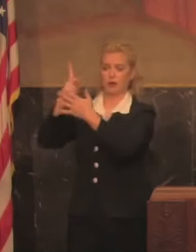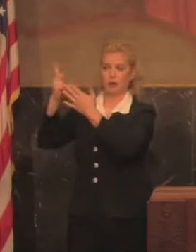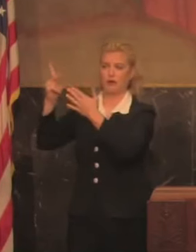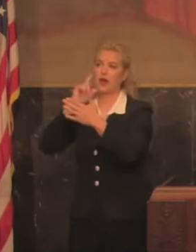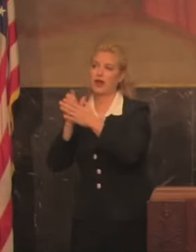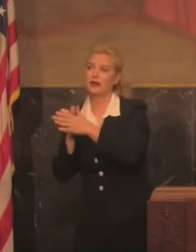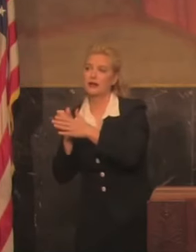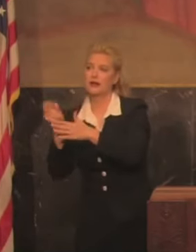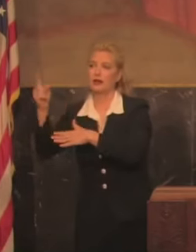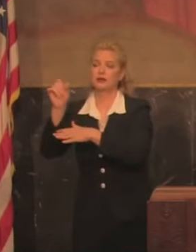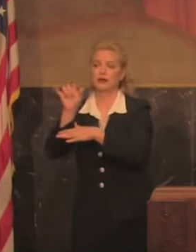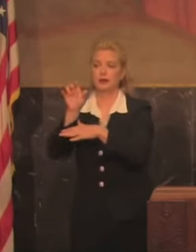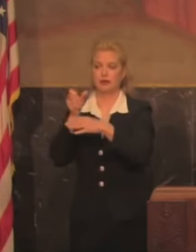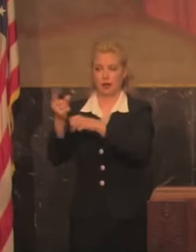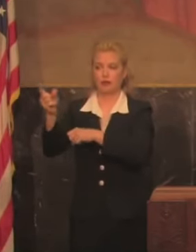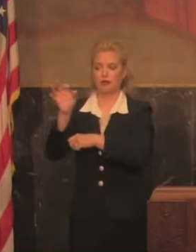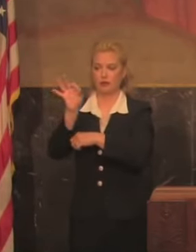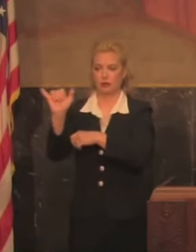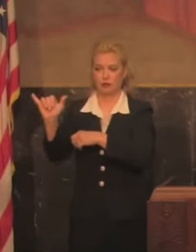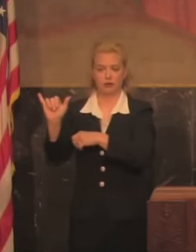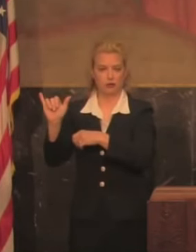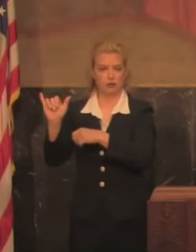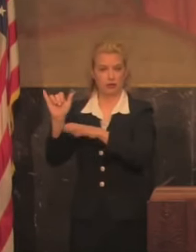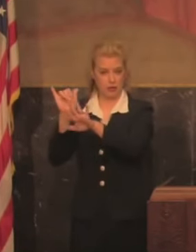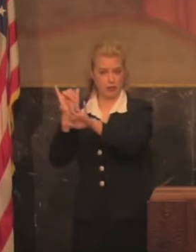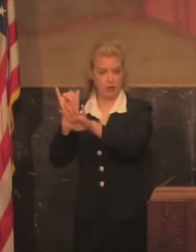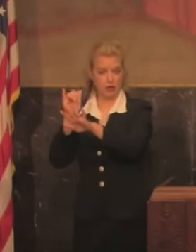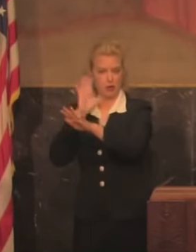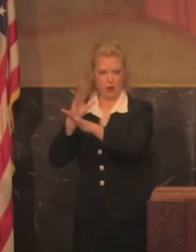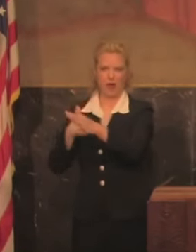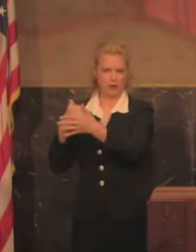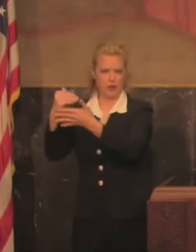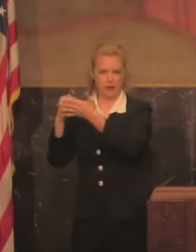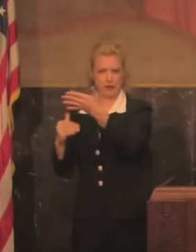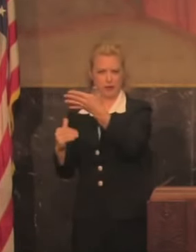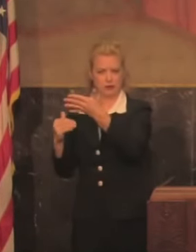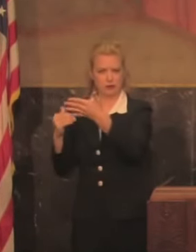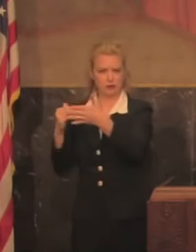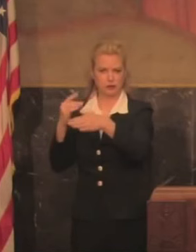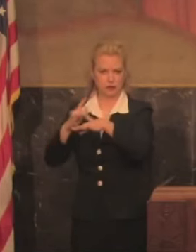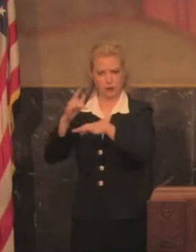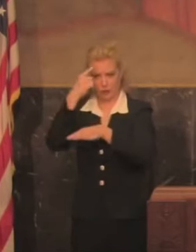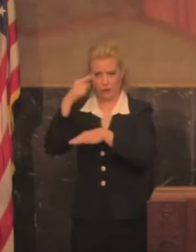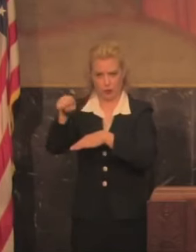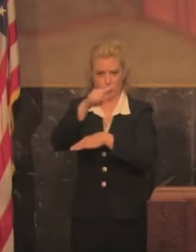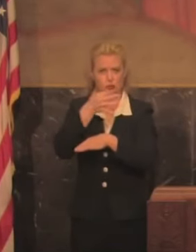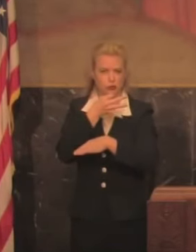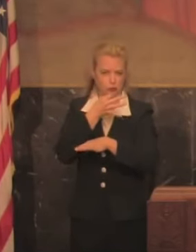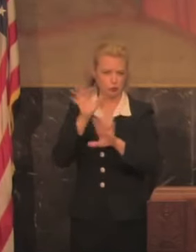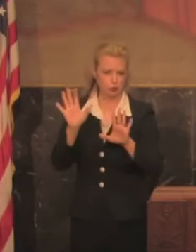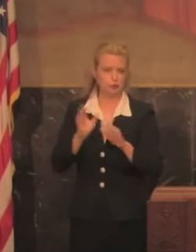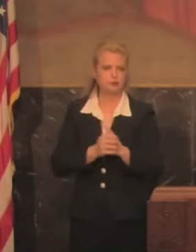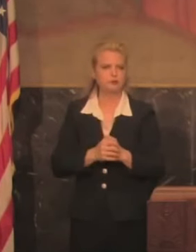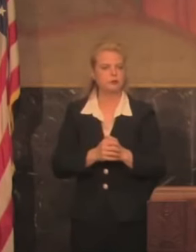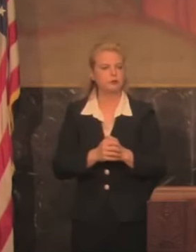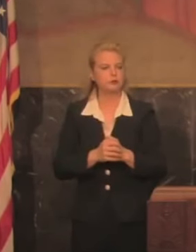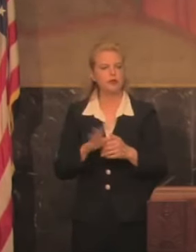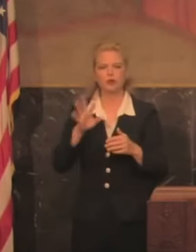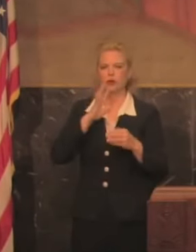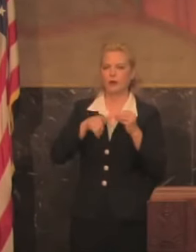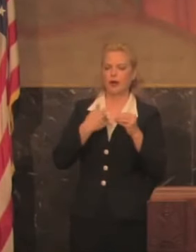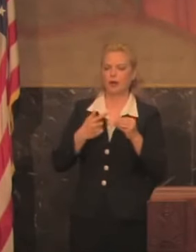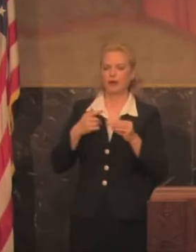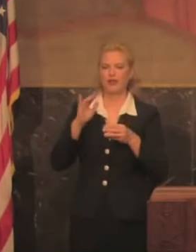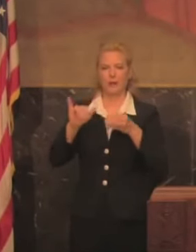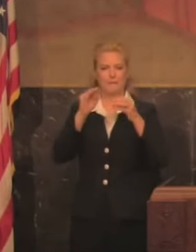fiscal year. A complete list of these projects will be made available to you shortly. With respect to deferred